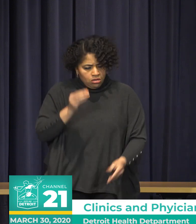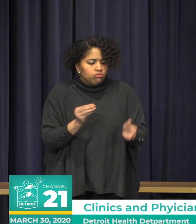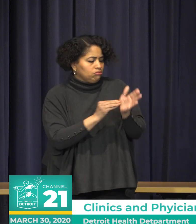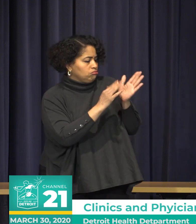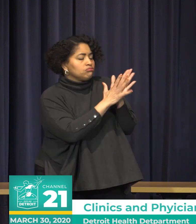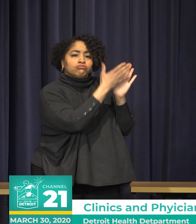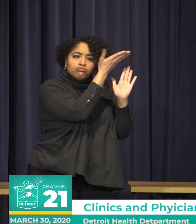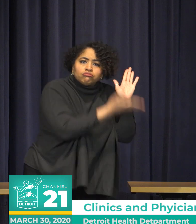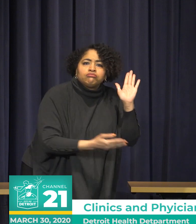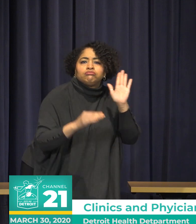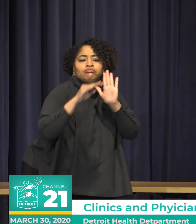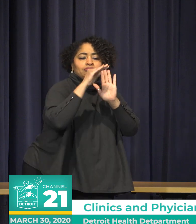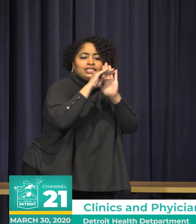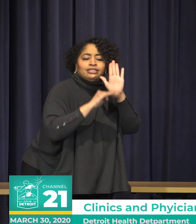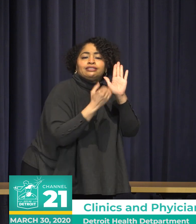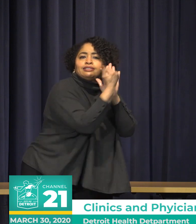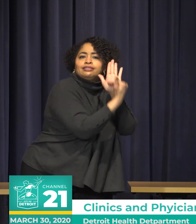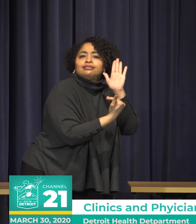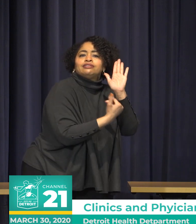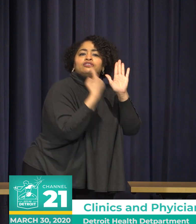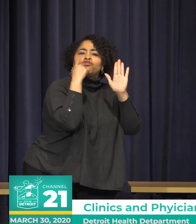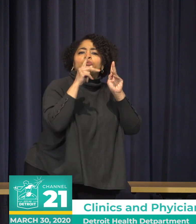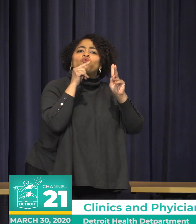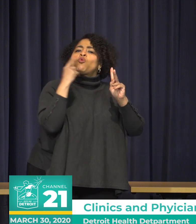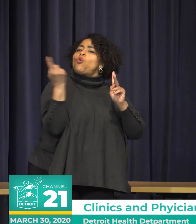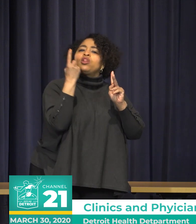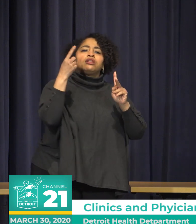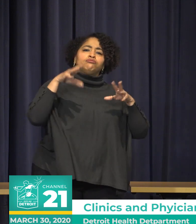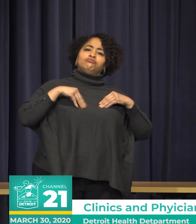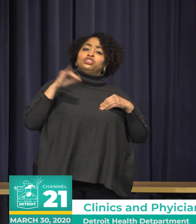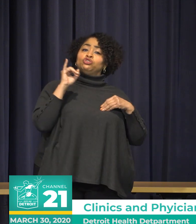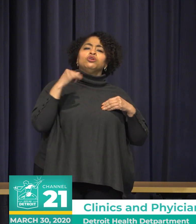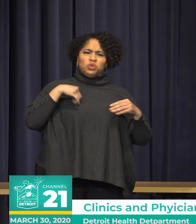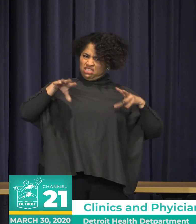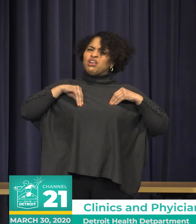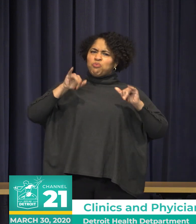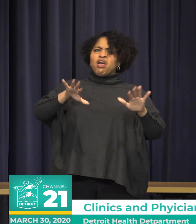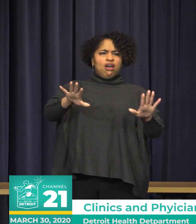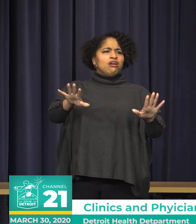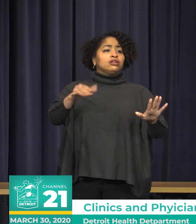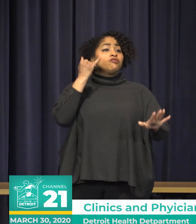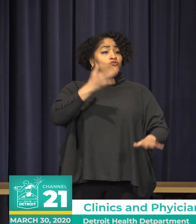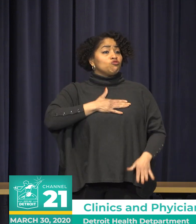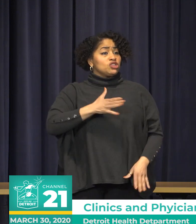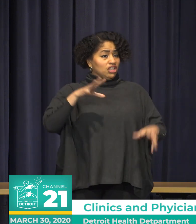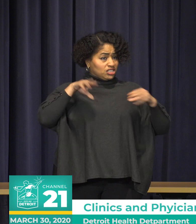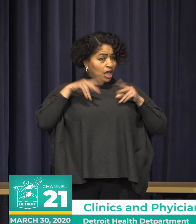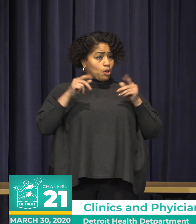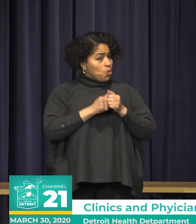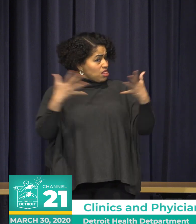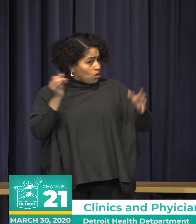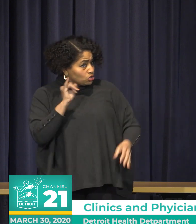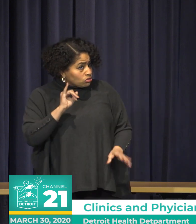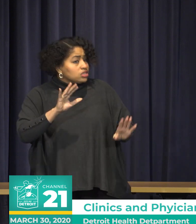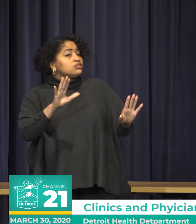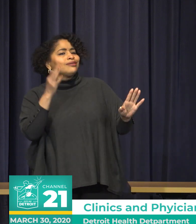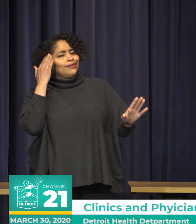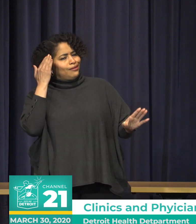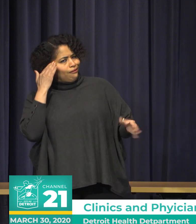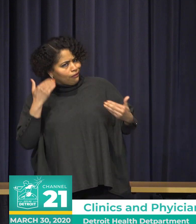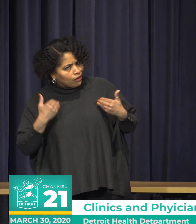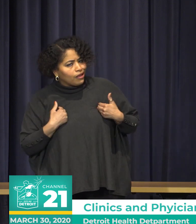category of people who you can call if you have insurance, and we'll take that. If you're willing to take people without insurance, and we know we've